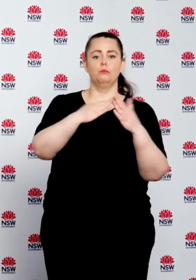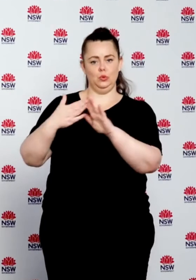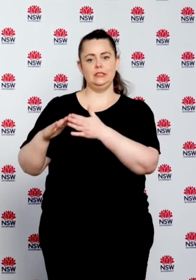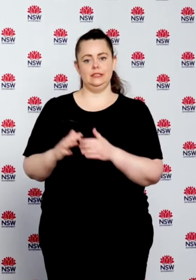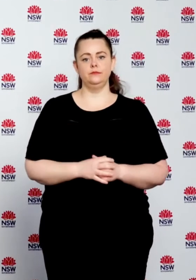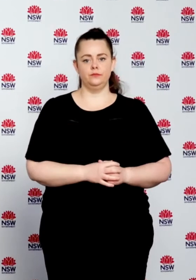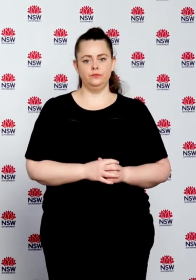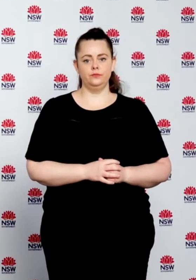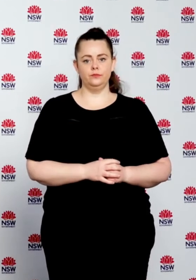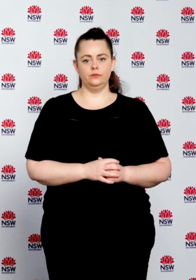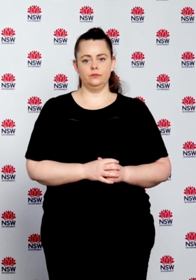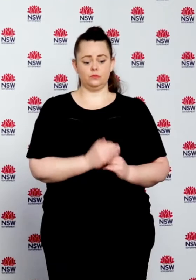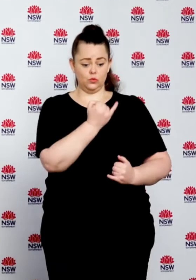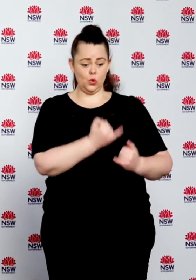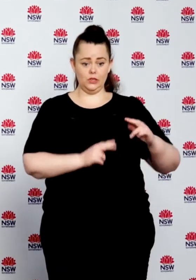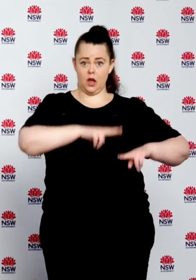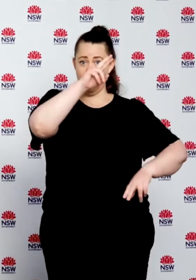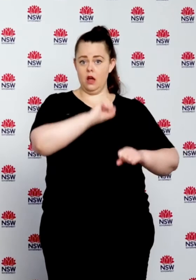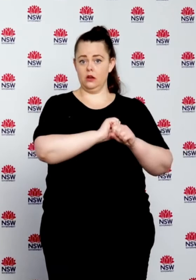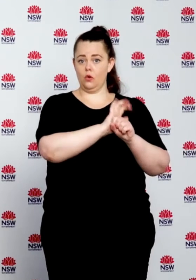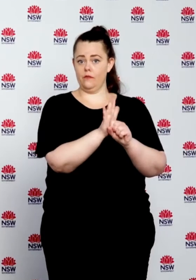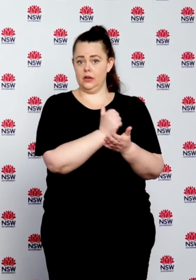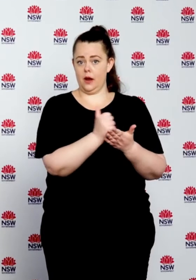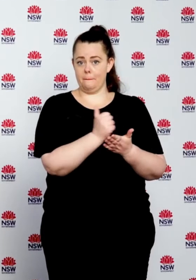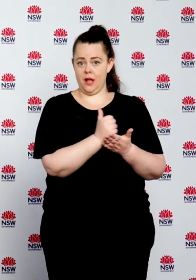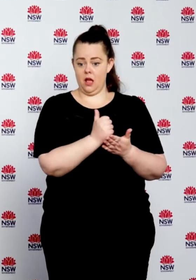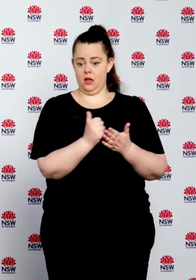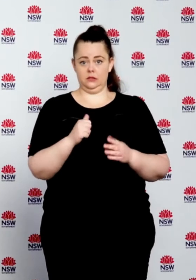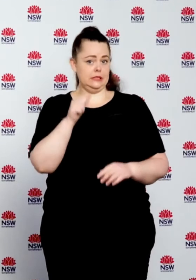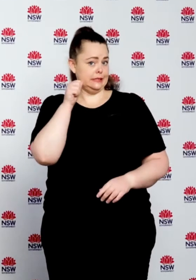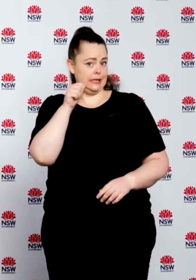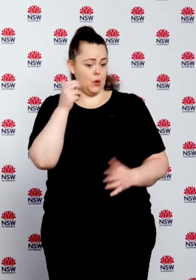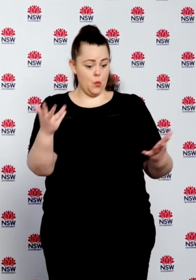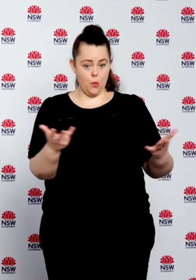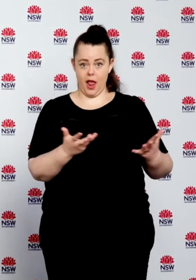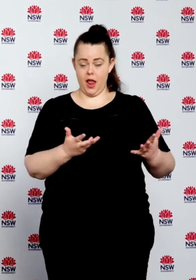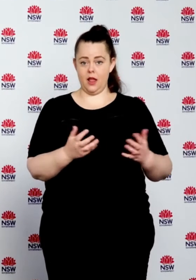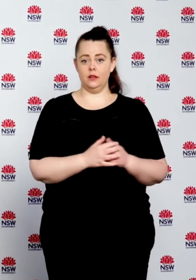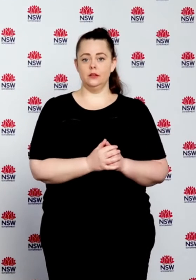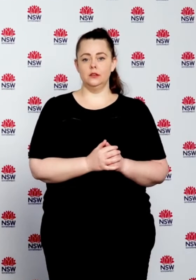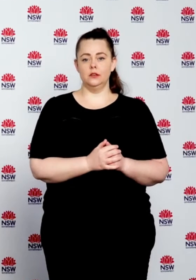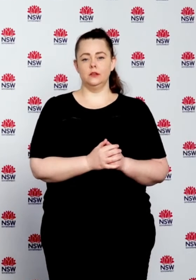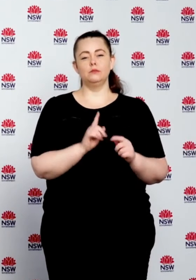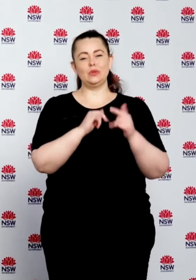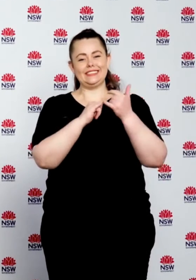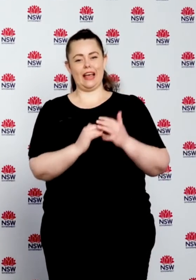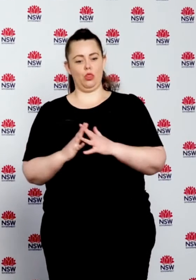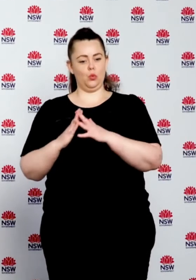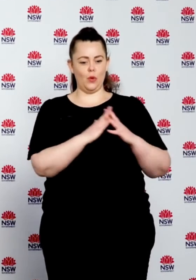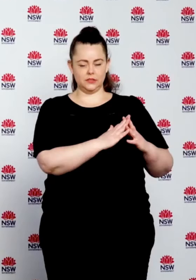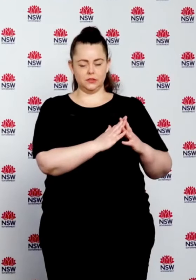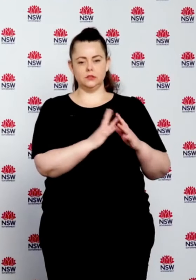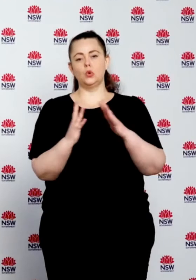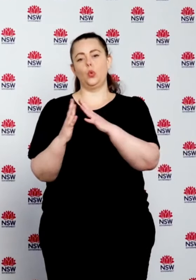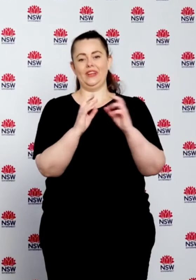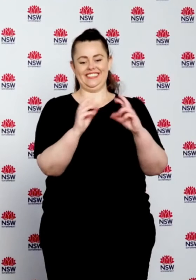The suburbs with the highest number of cases in New South Wales in the last 24 hours have been largely in the southwest and western